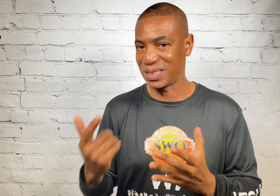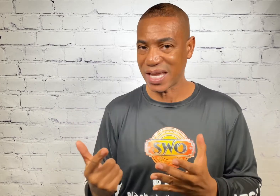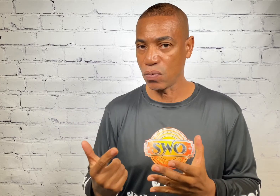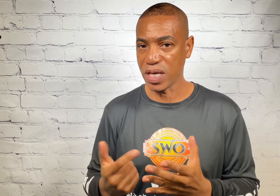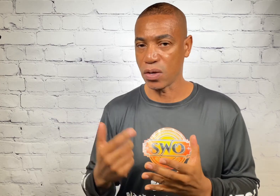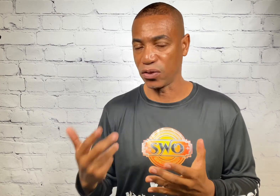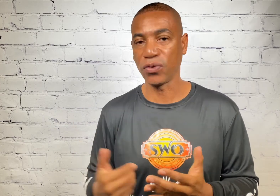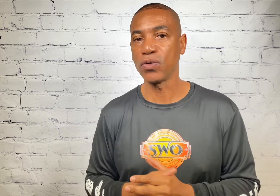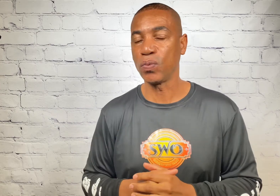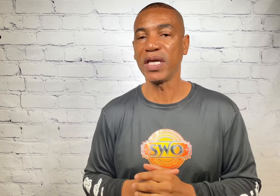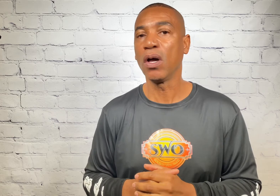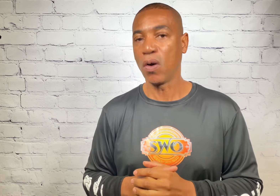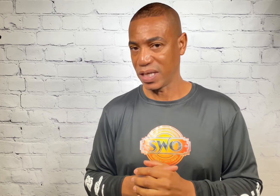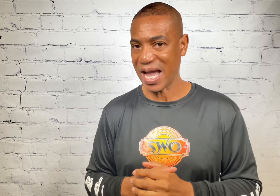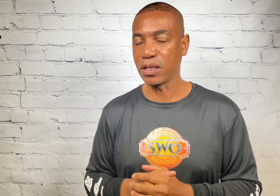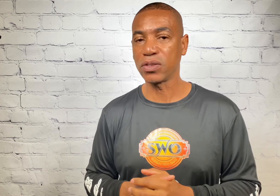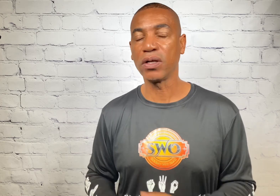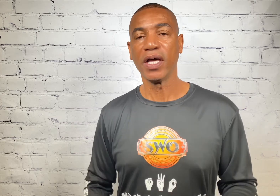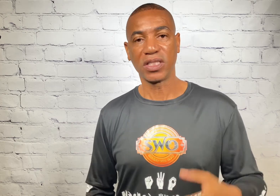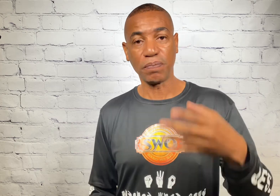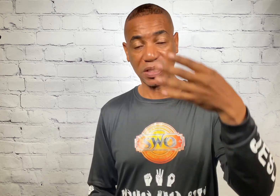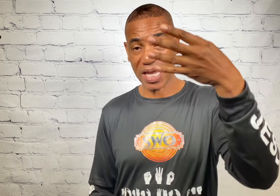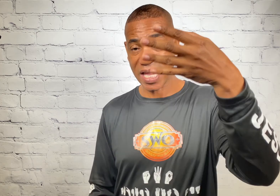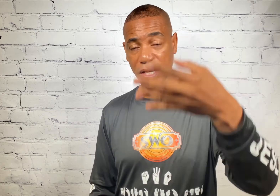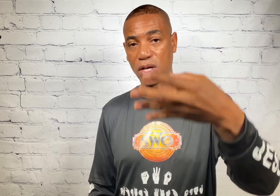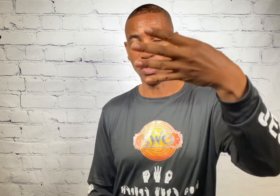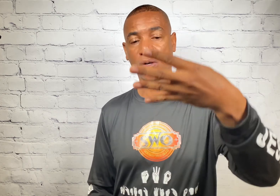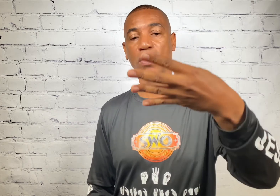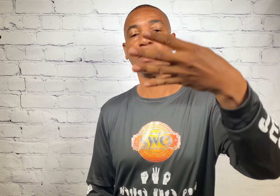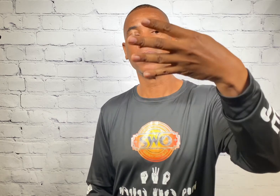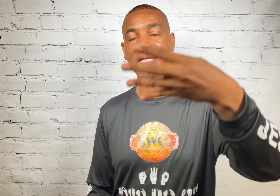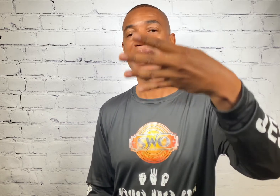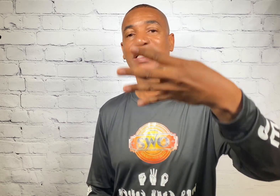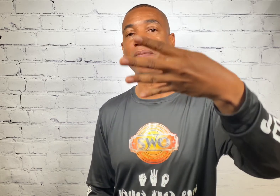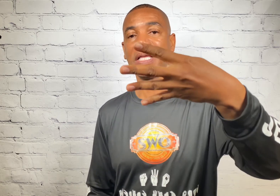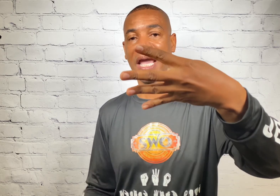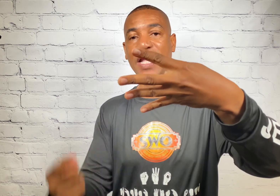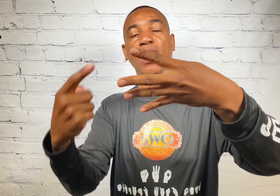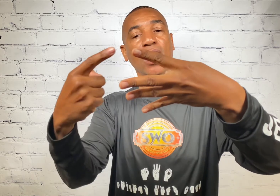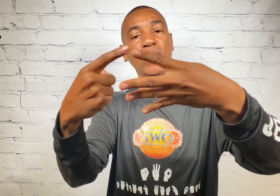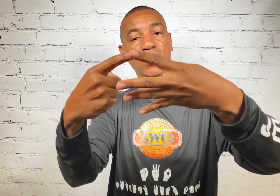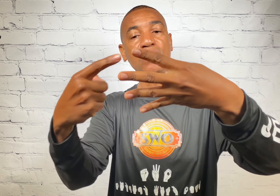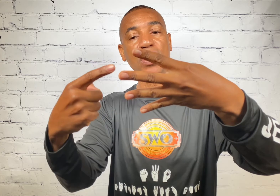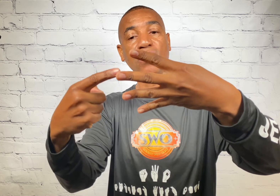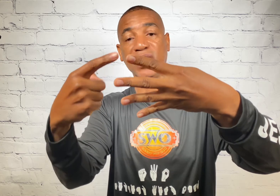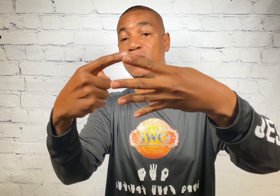second week or the third week on a calendar. Simply take your non-dominant hand, and we do know these begin